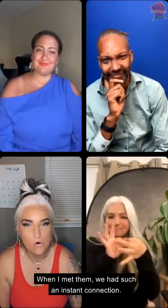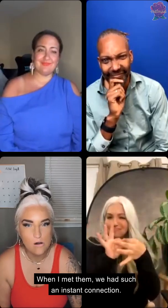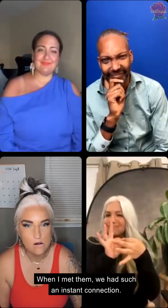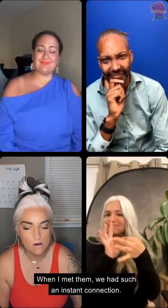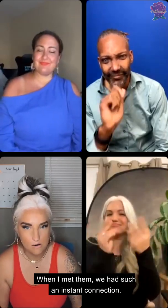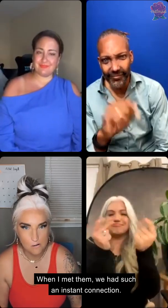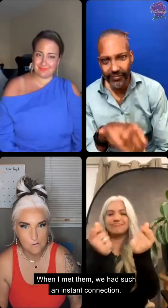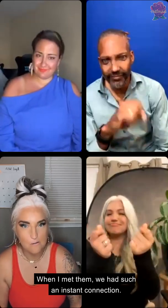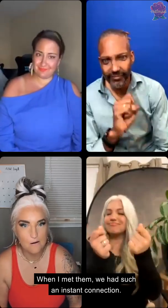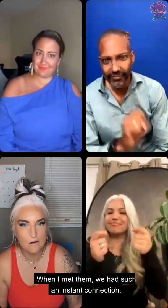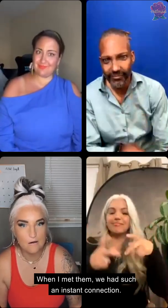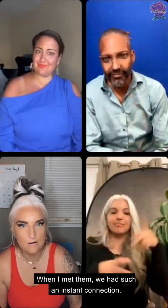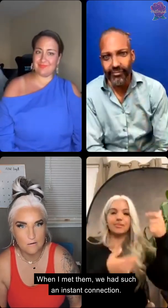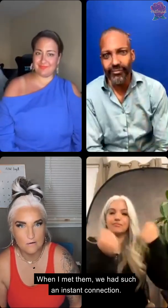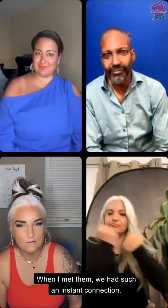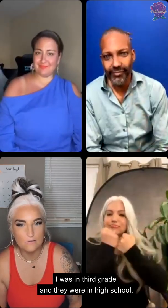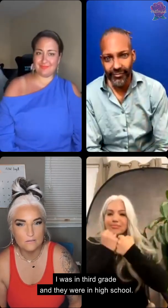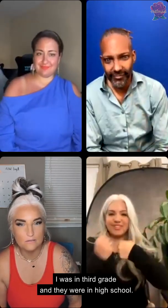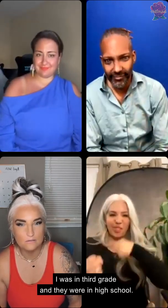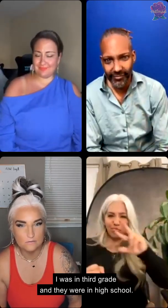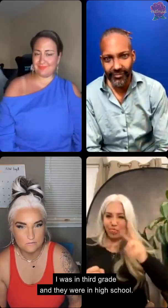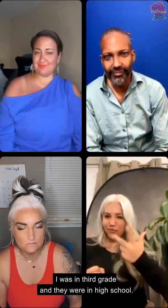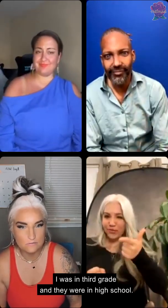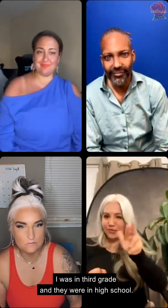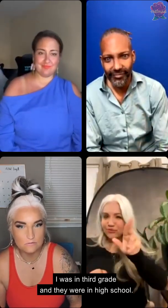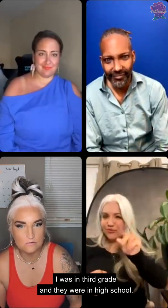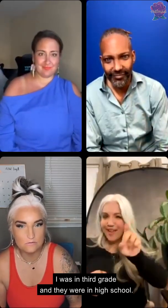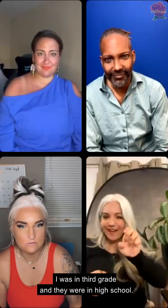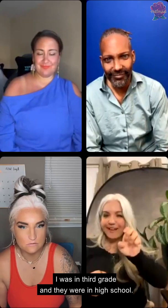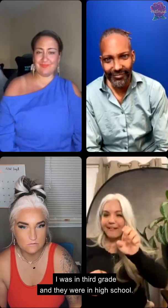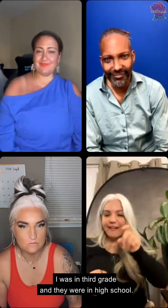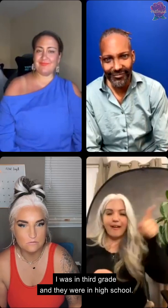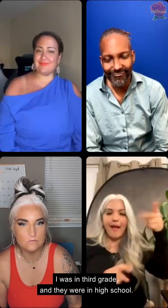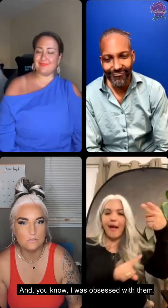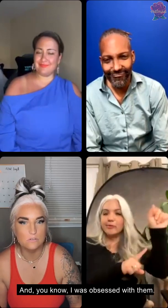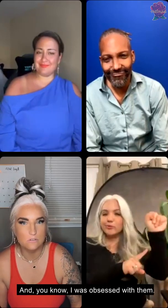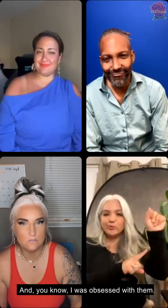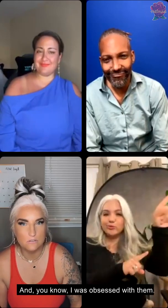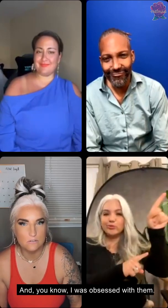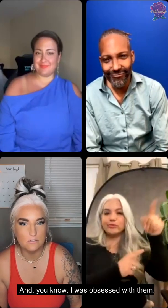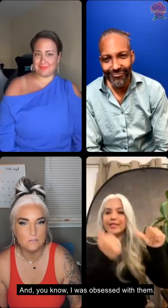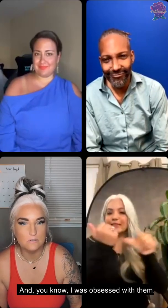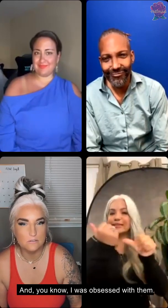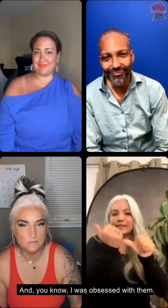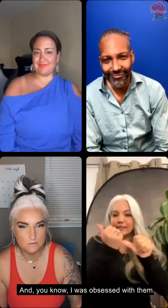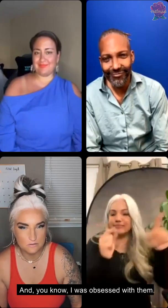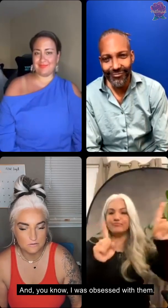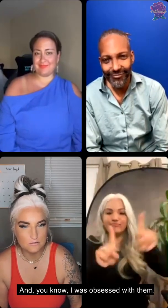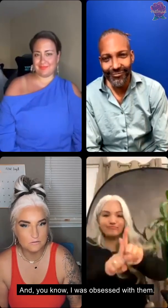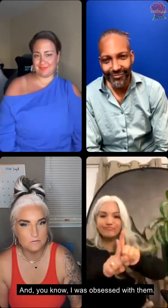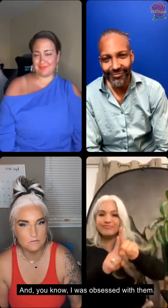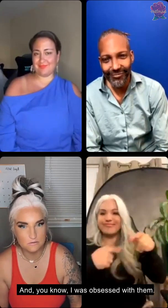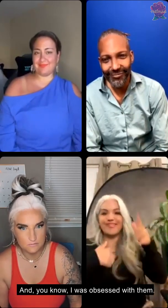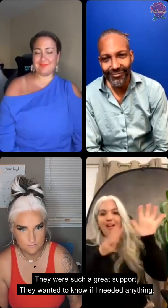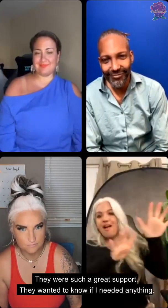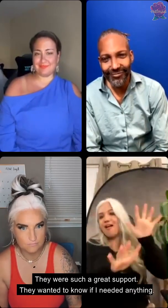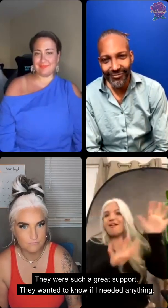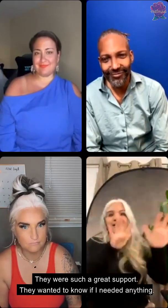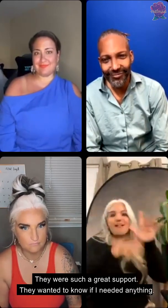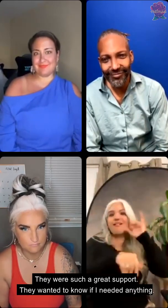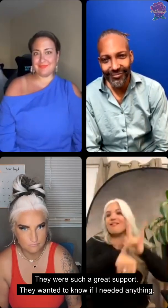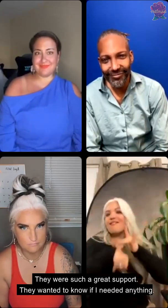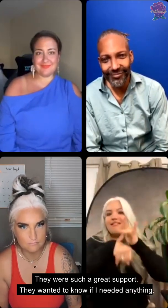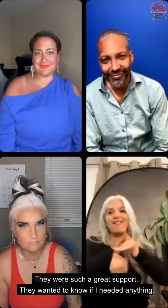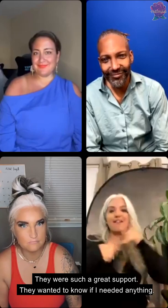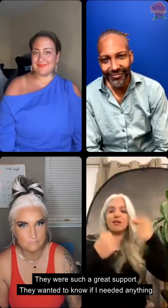Well, when I met them, we had such an instant connection. I was in third grade and they were in high school. And, I was